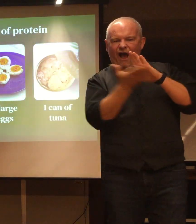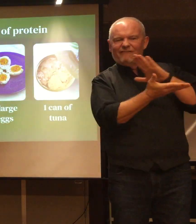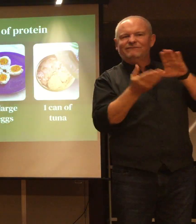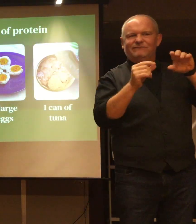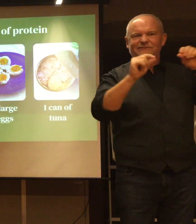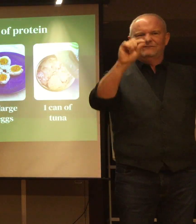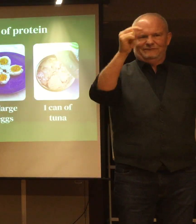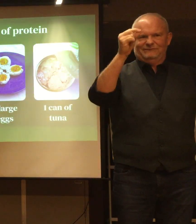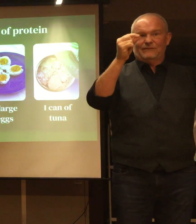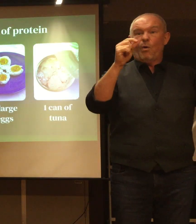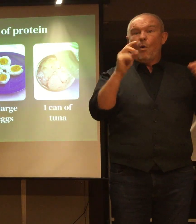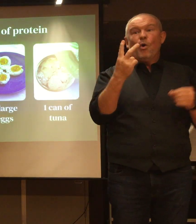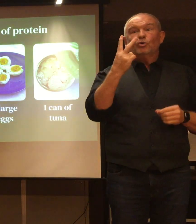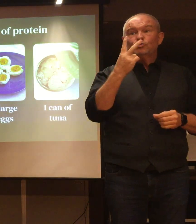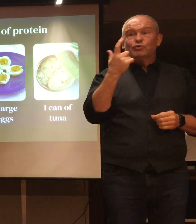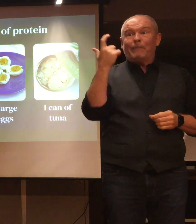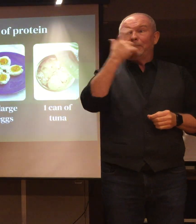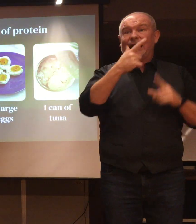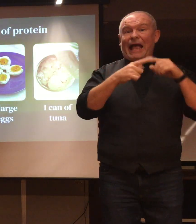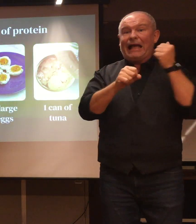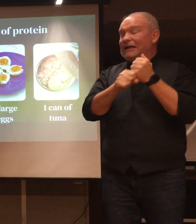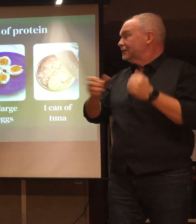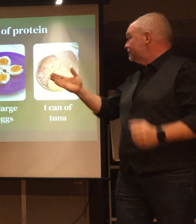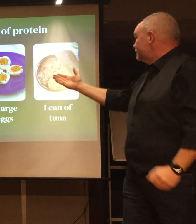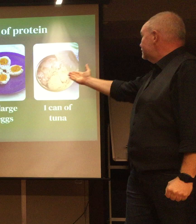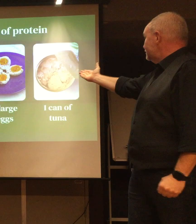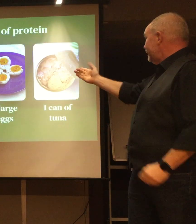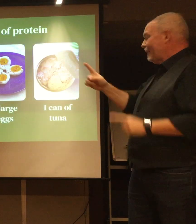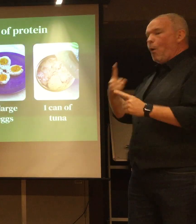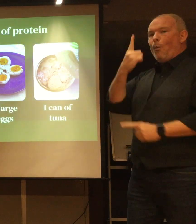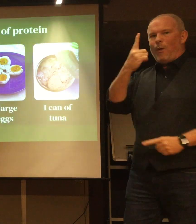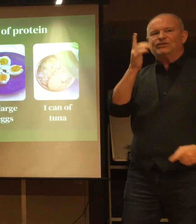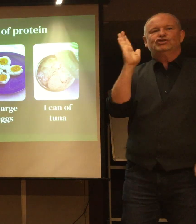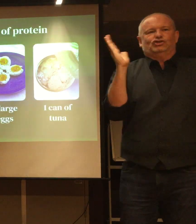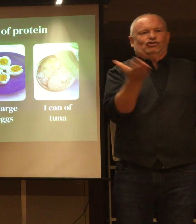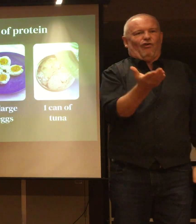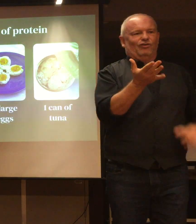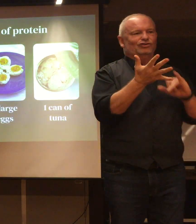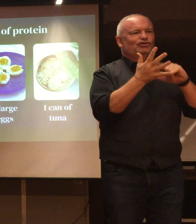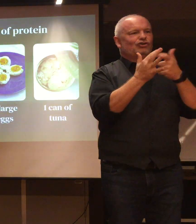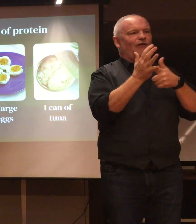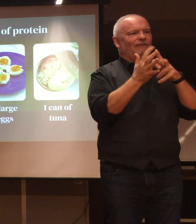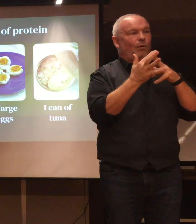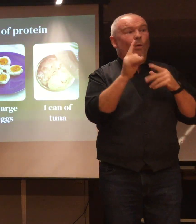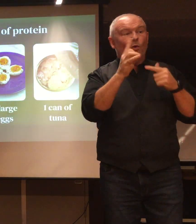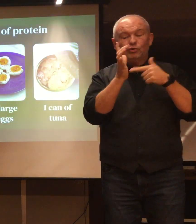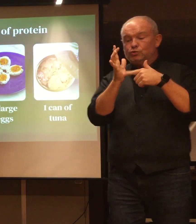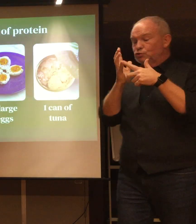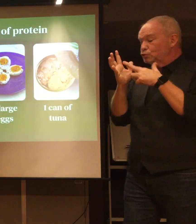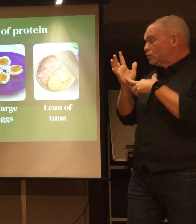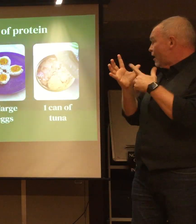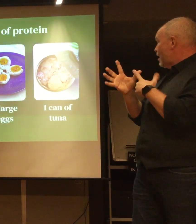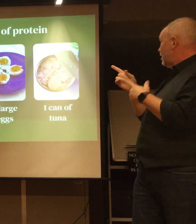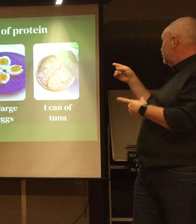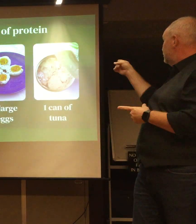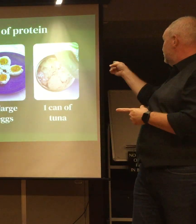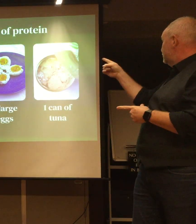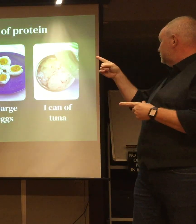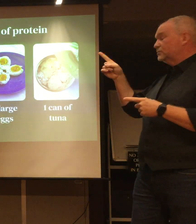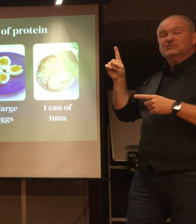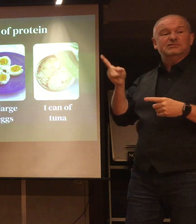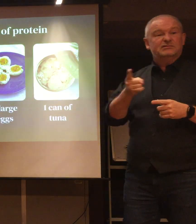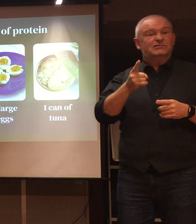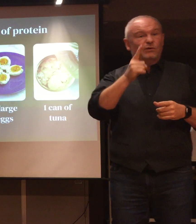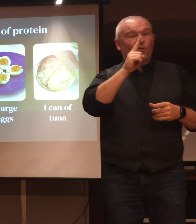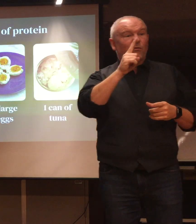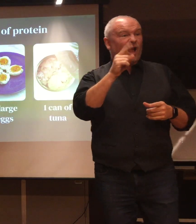Or you can have 2 large eggs, that's a serve as well. 1 can of tuna. If you like to have fresh tuna and you can